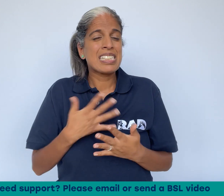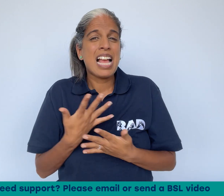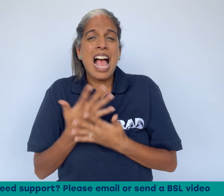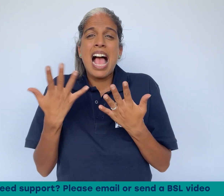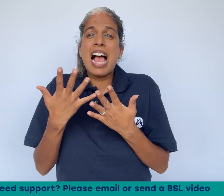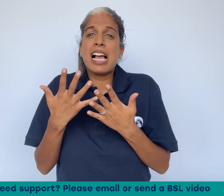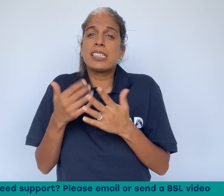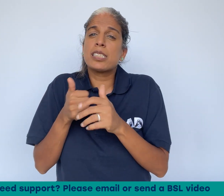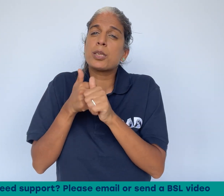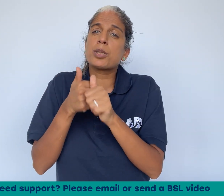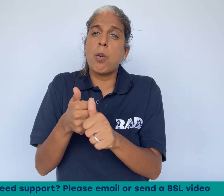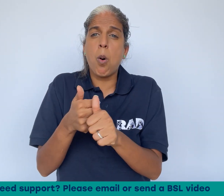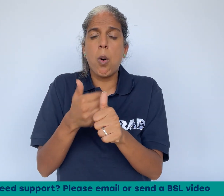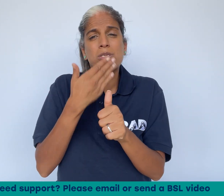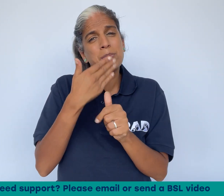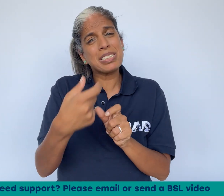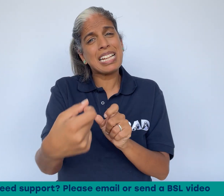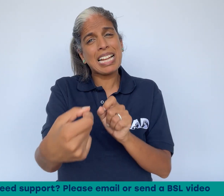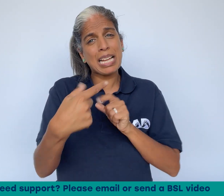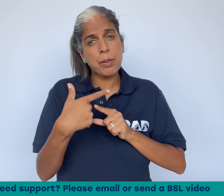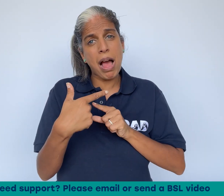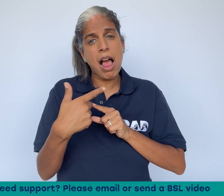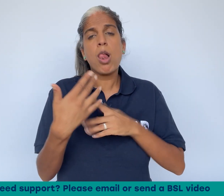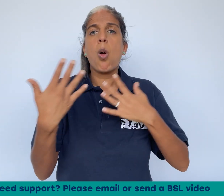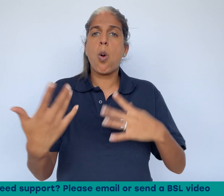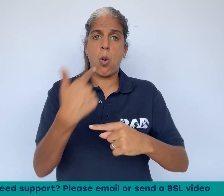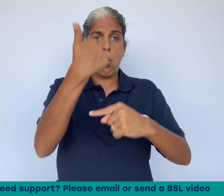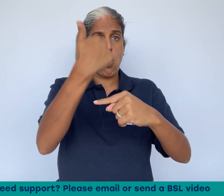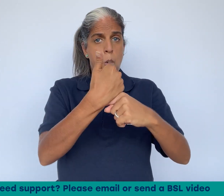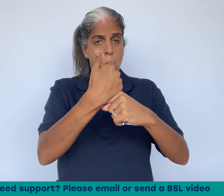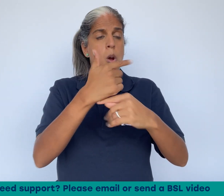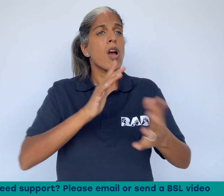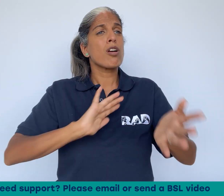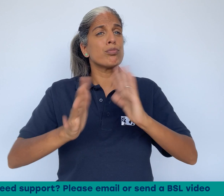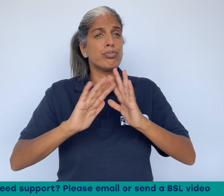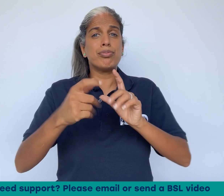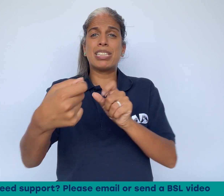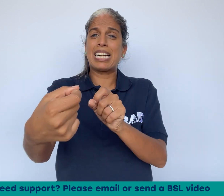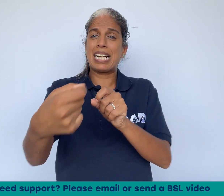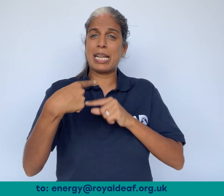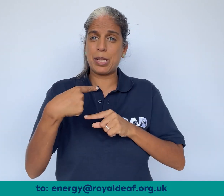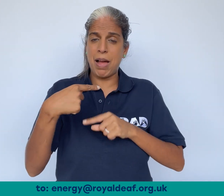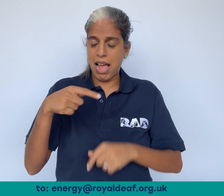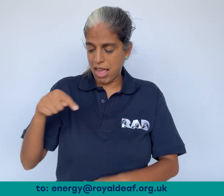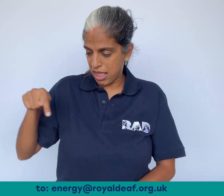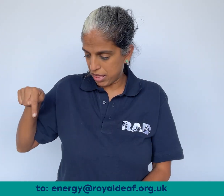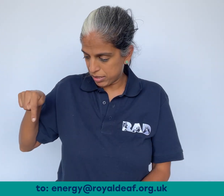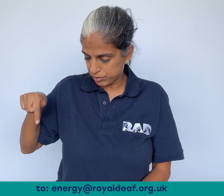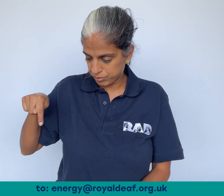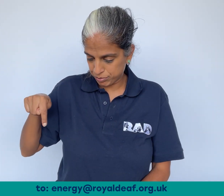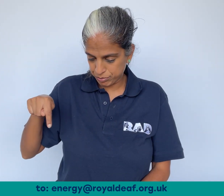Need support? Please email or send a BSL video to